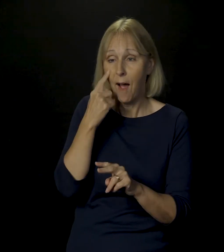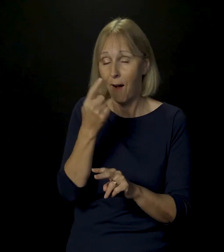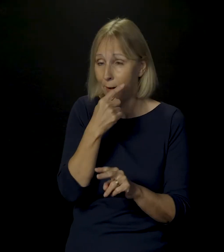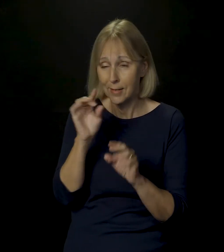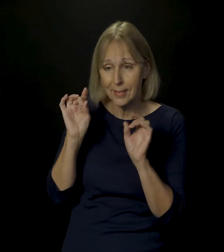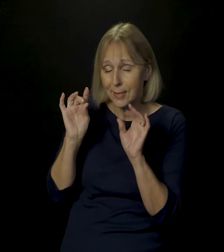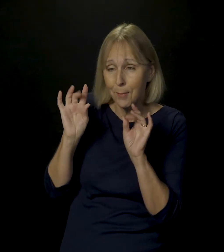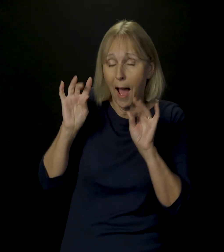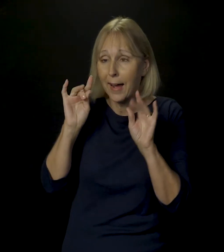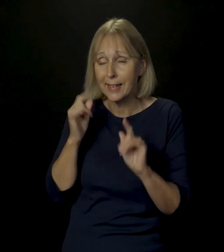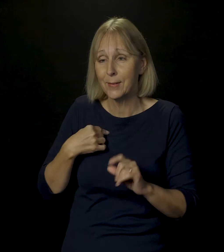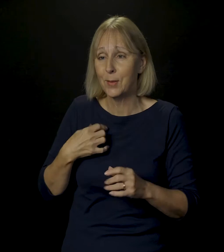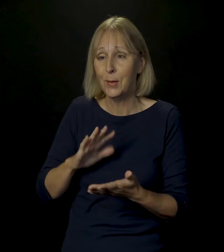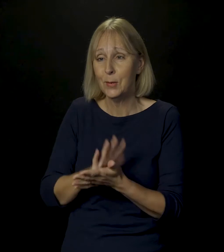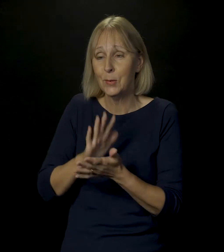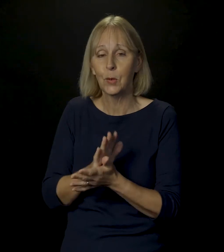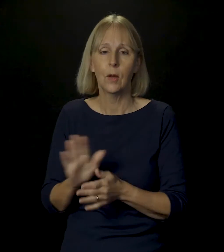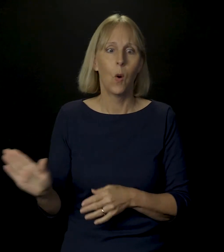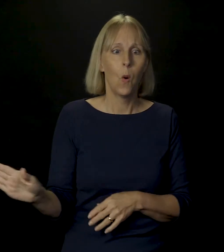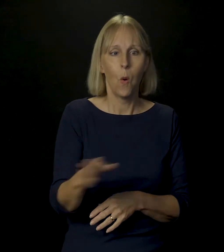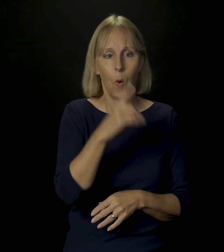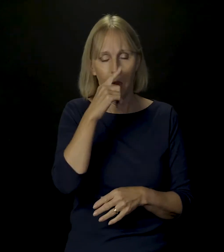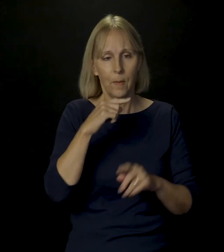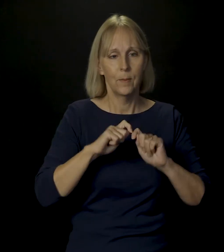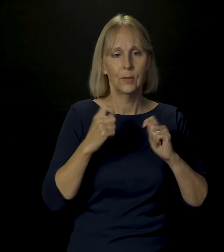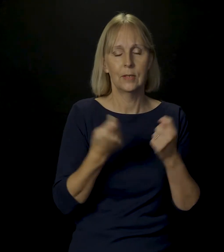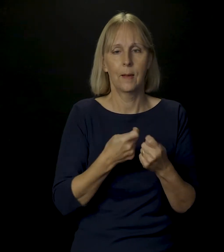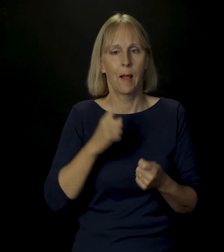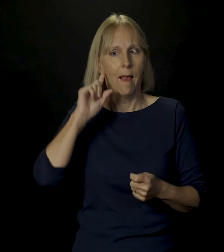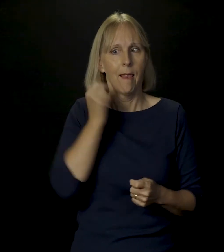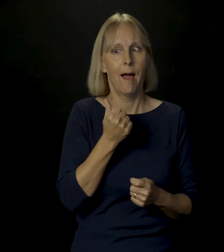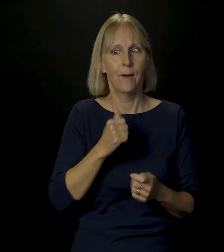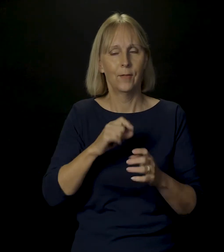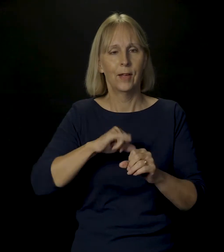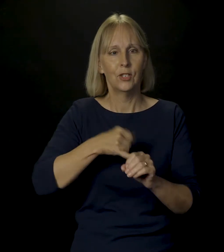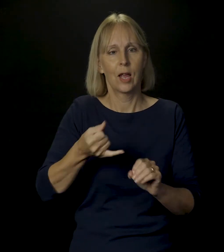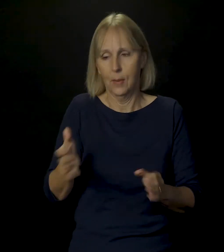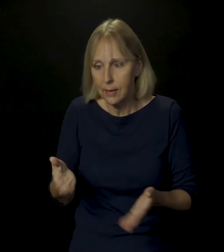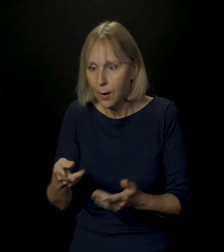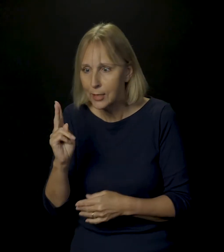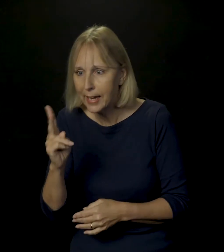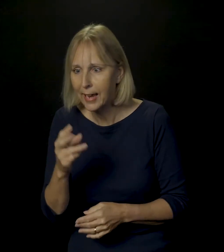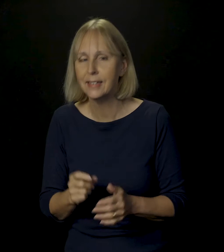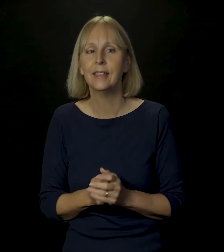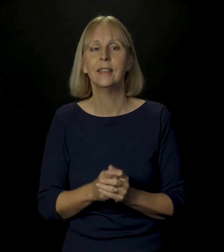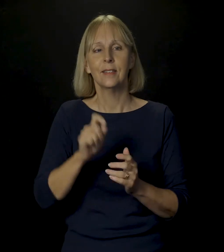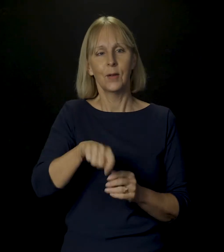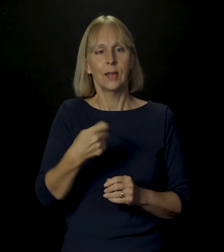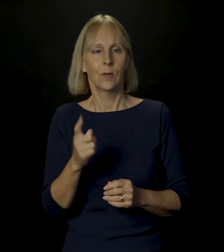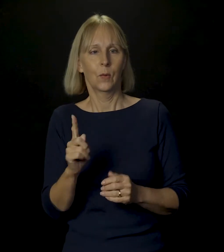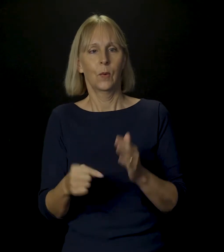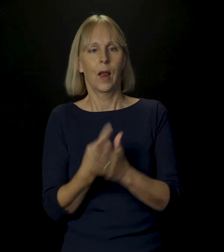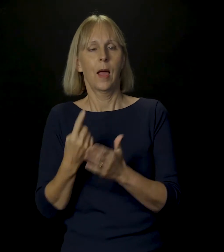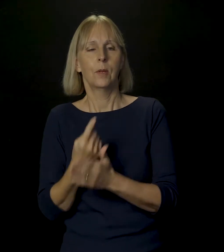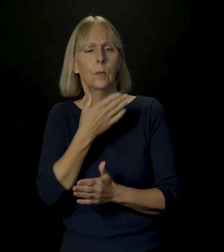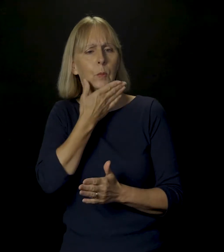sparkle In her eyes The team loved Their jam And it only Encouraged Dori To do this again Next It were these Beautiful little pastries